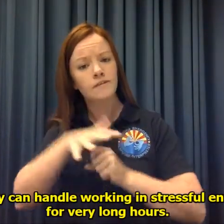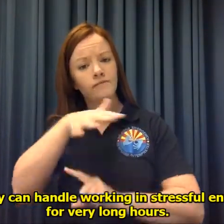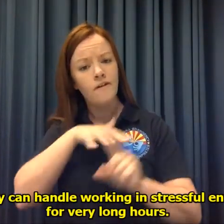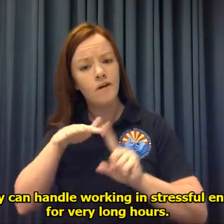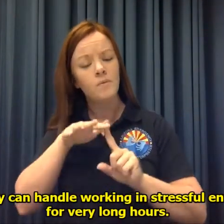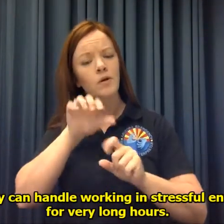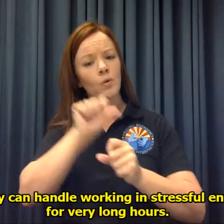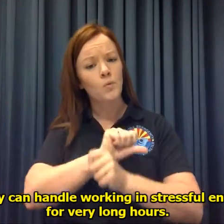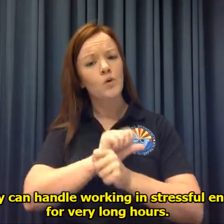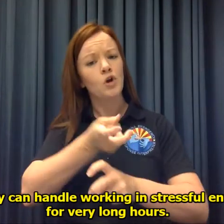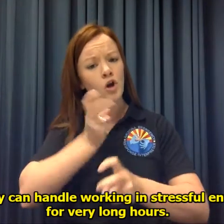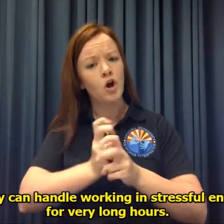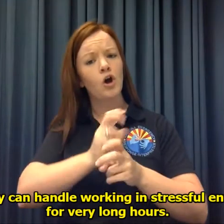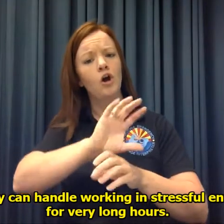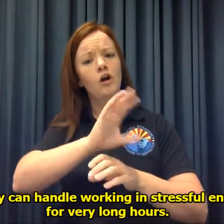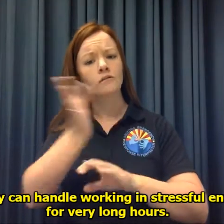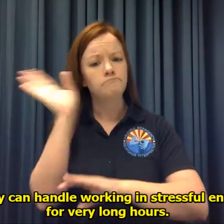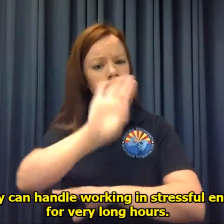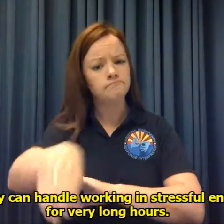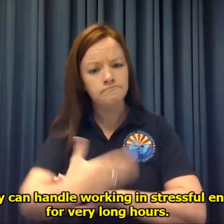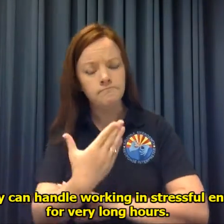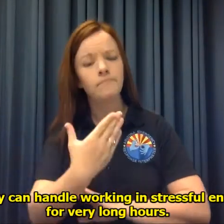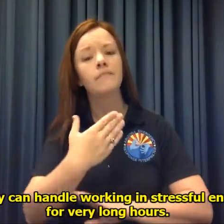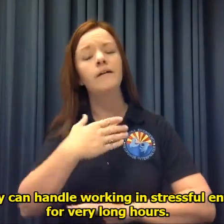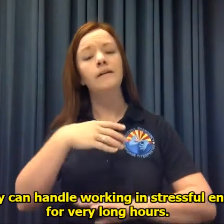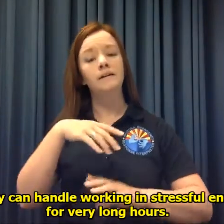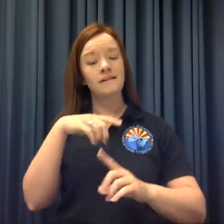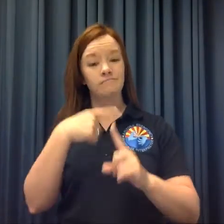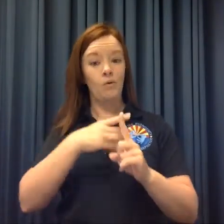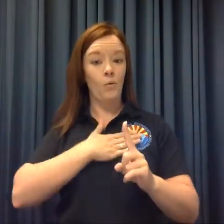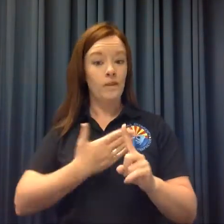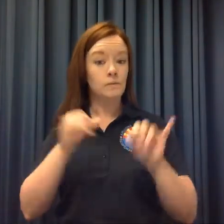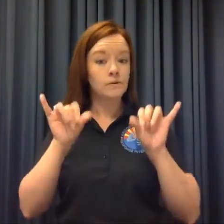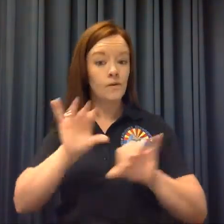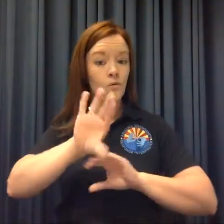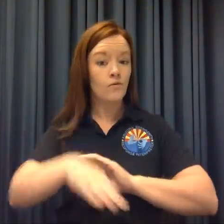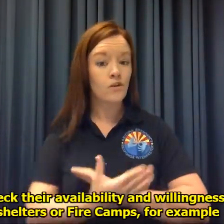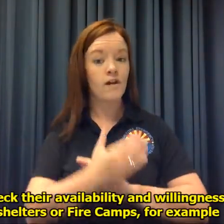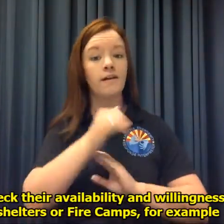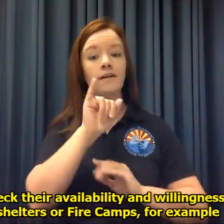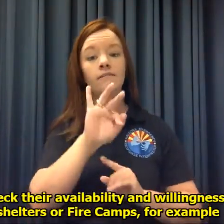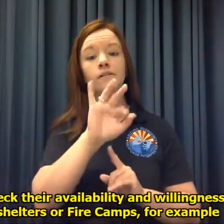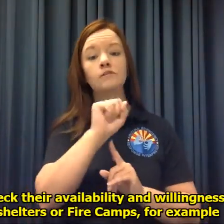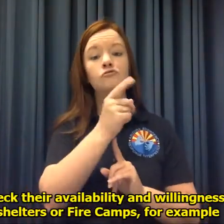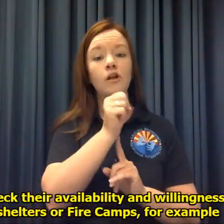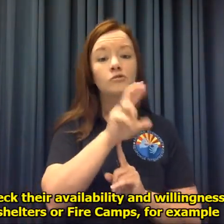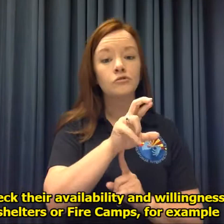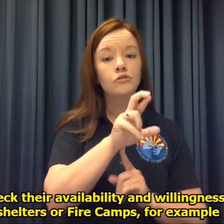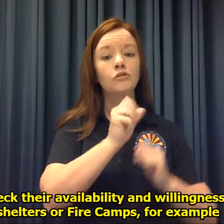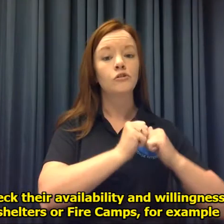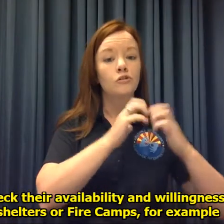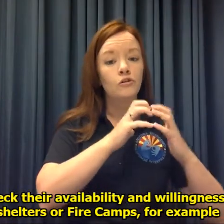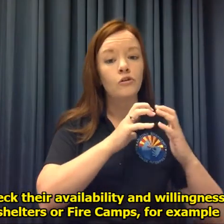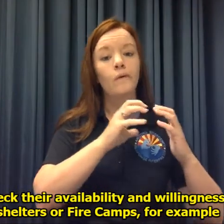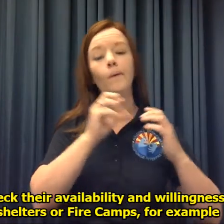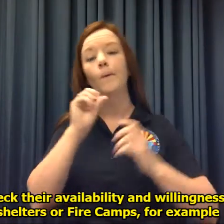handle working in stressful environments for very long hours. We also check their availability and willingness to stay